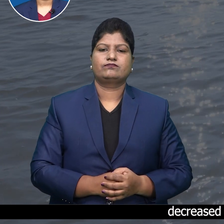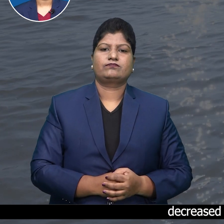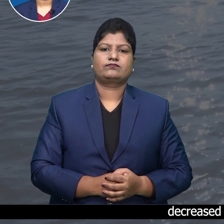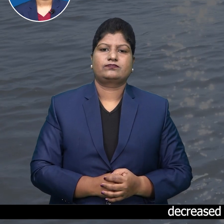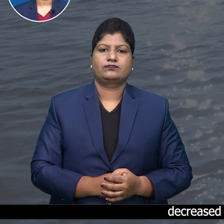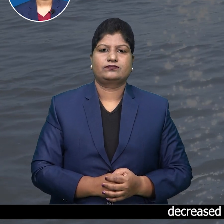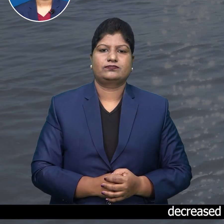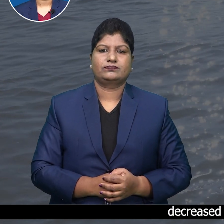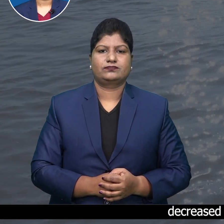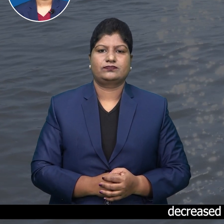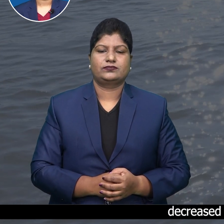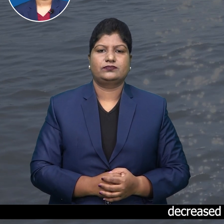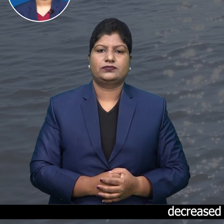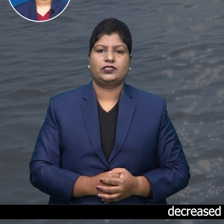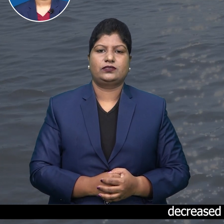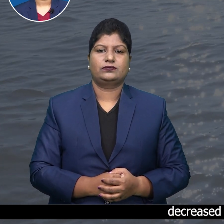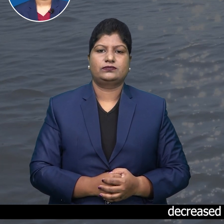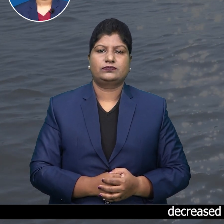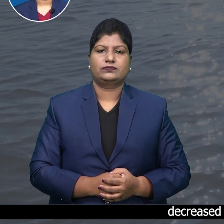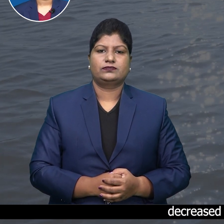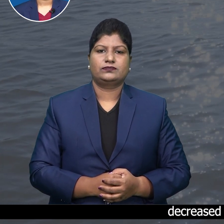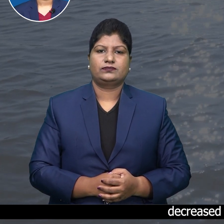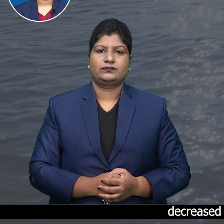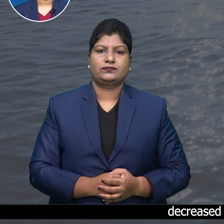decreased oxygen content.